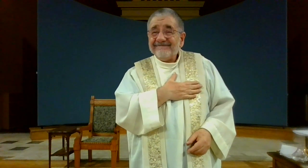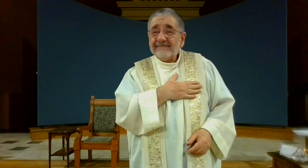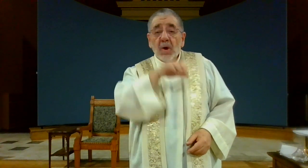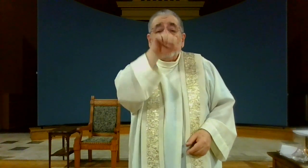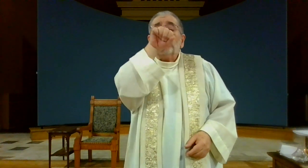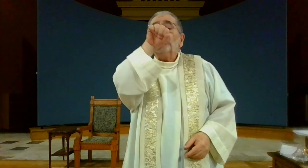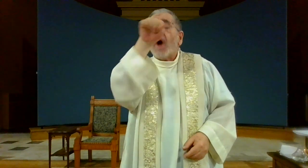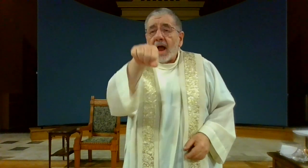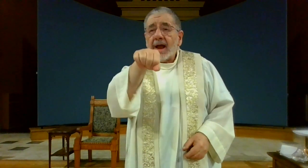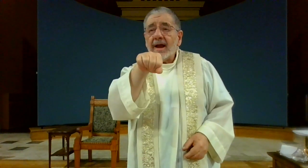this way